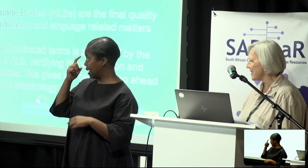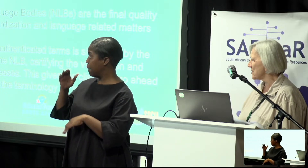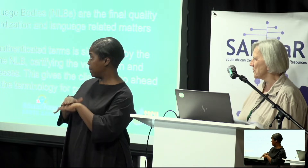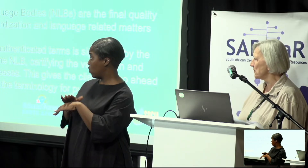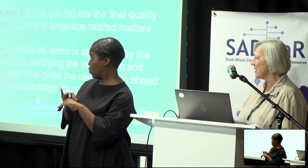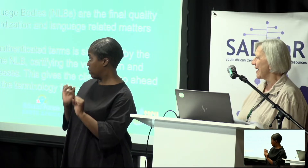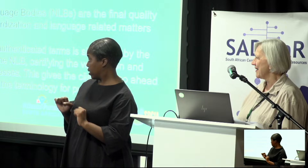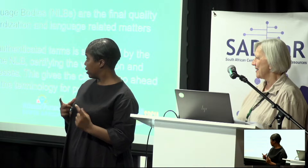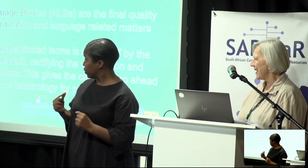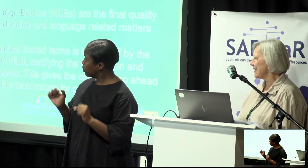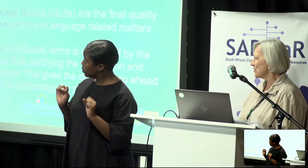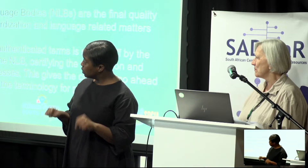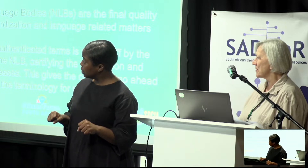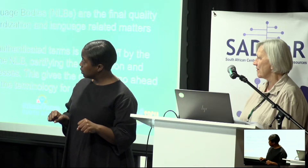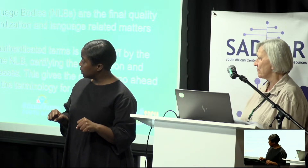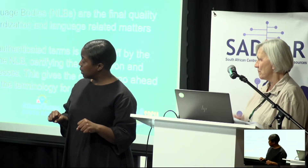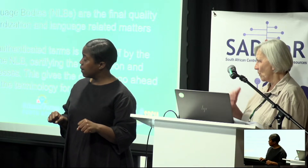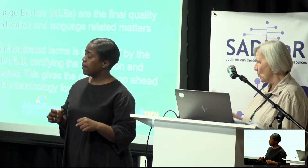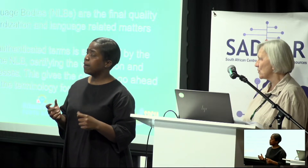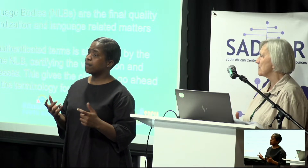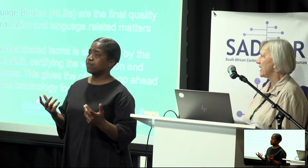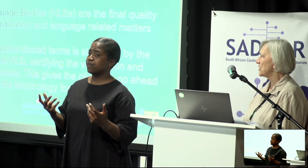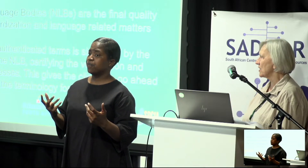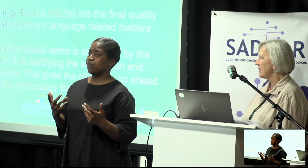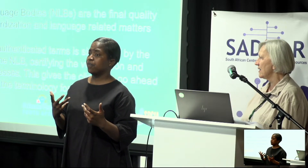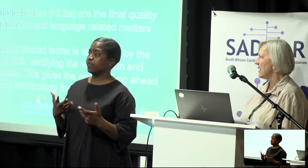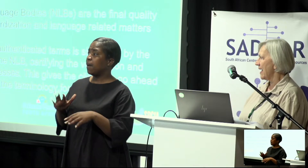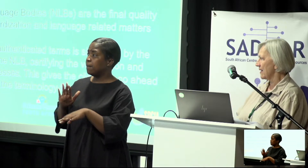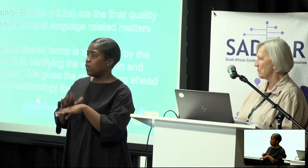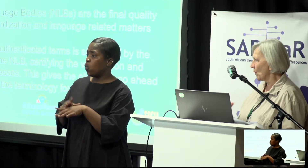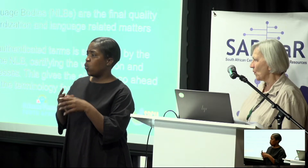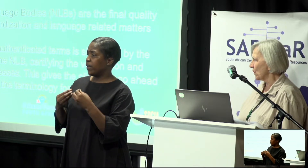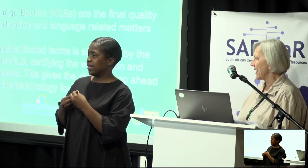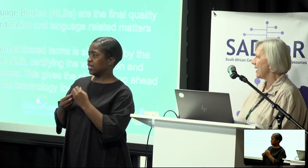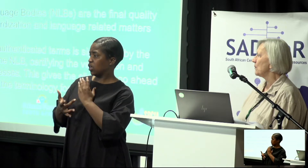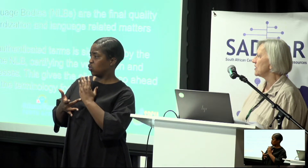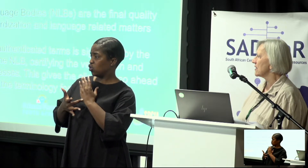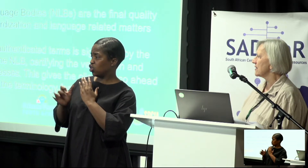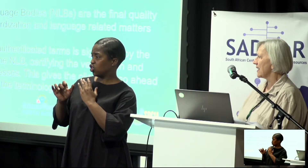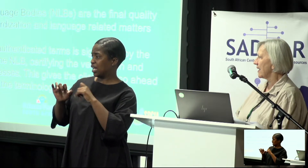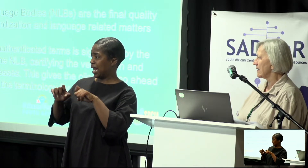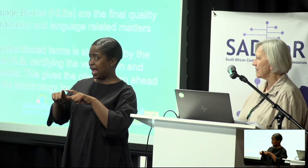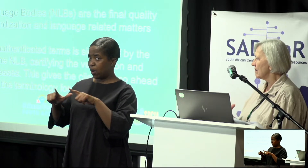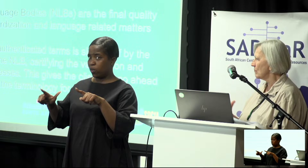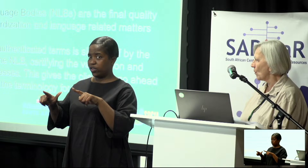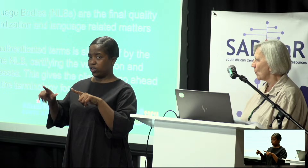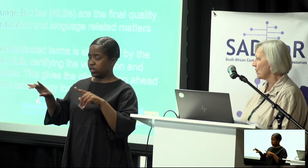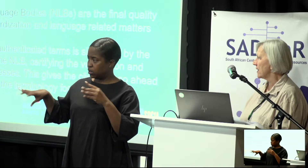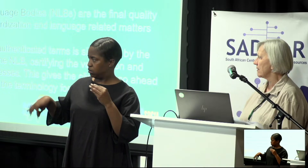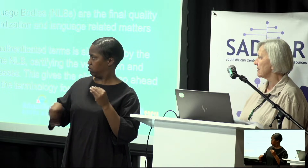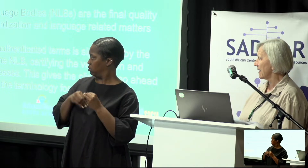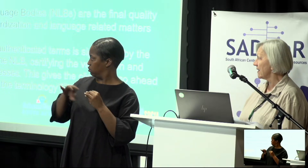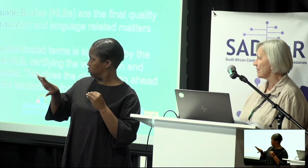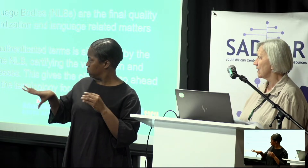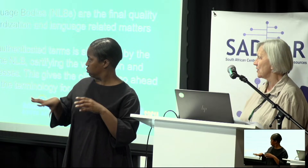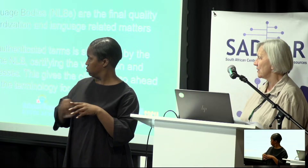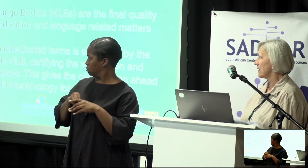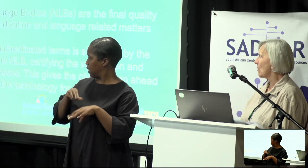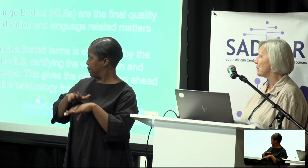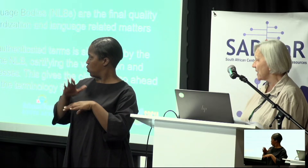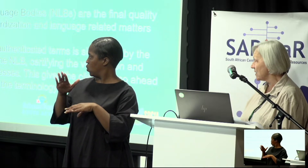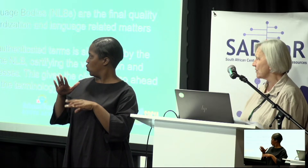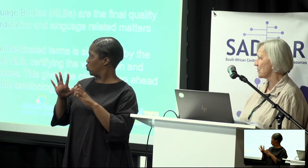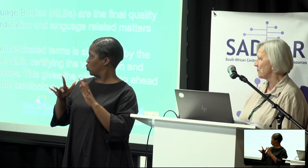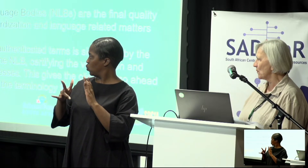more that we can do in terms of more automation and more languages and more technical